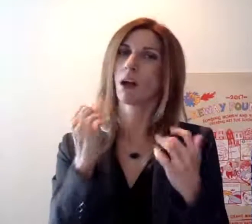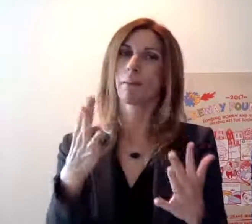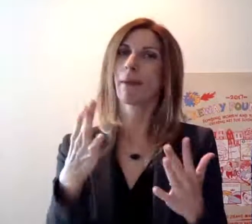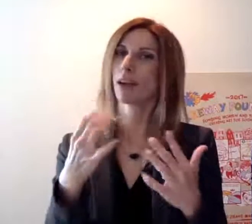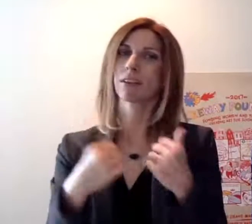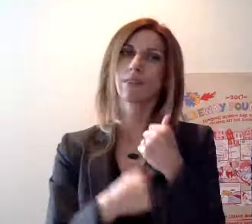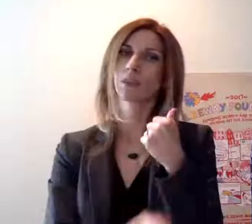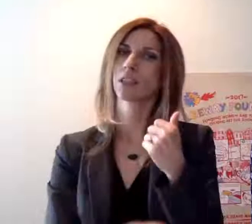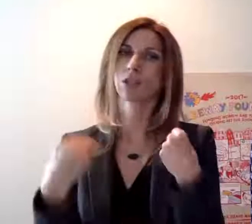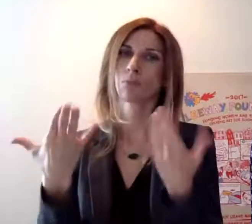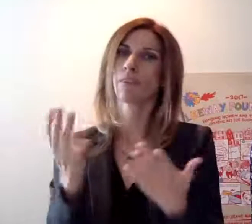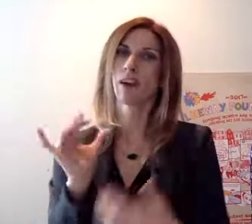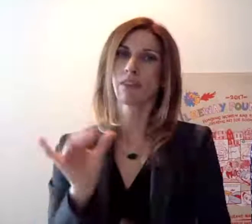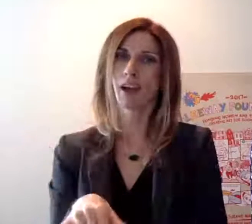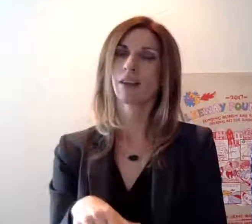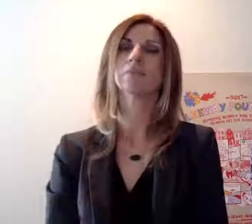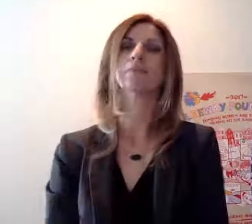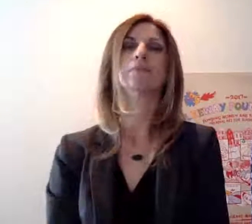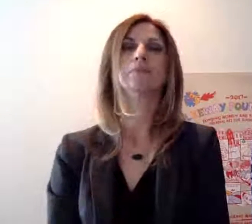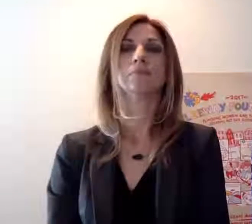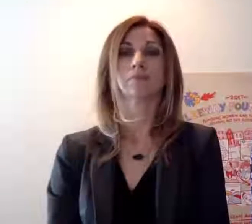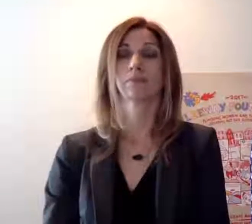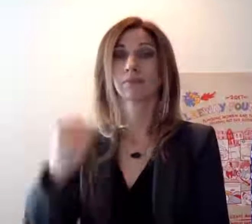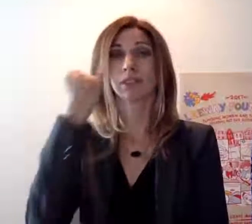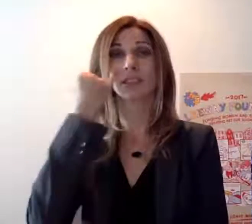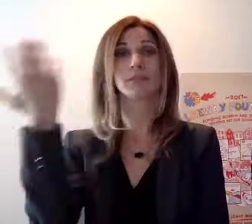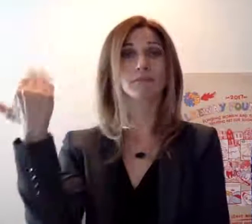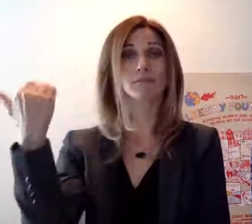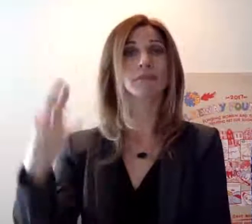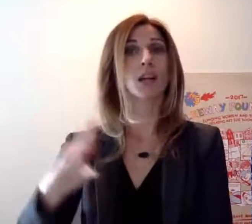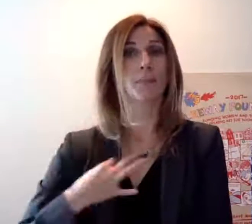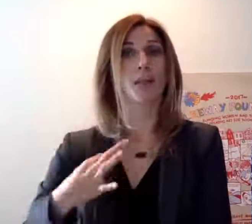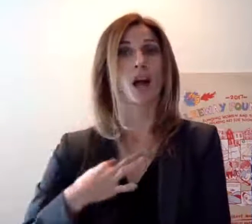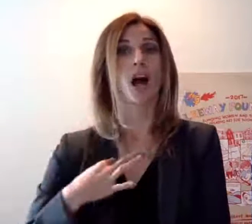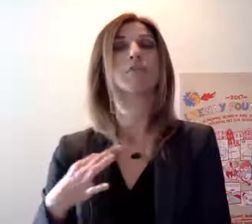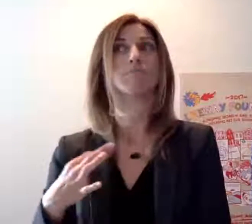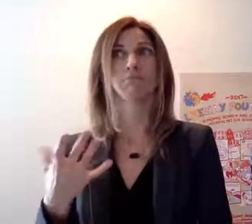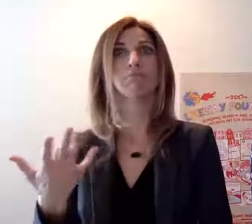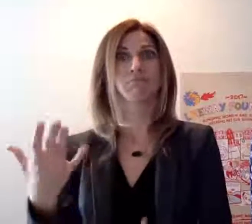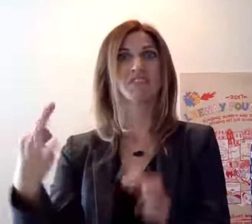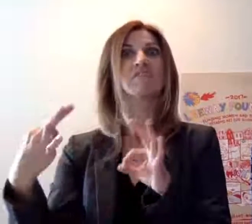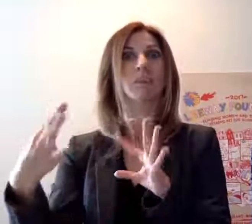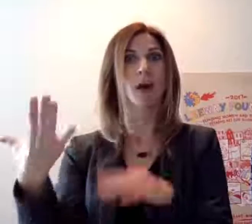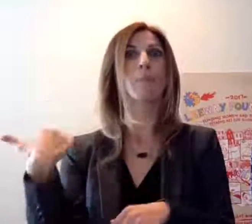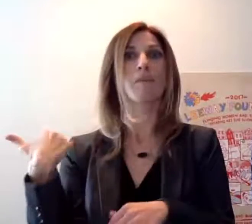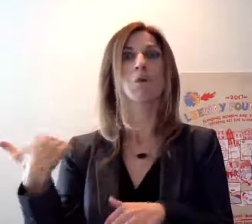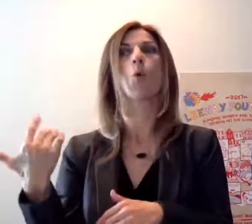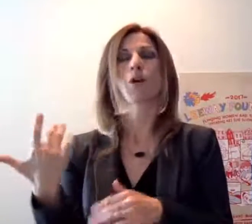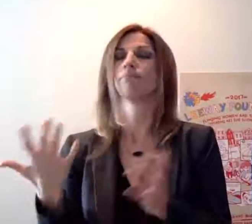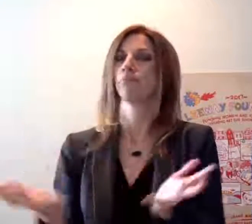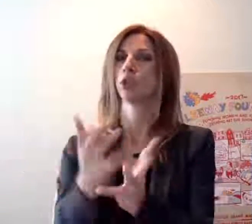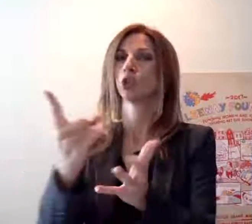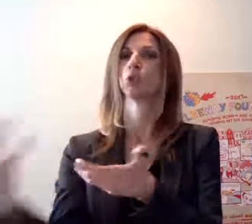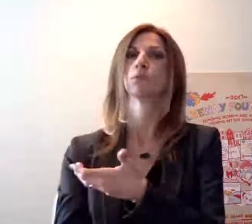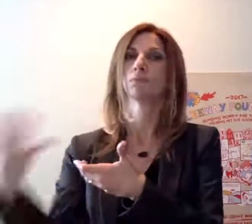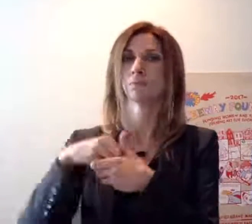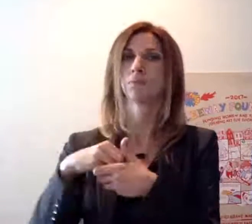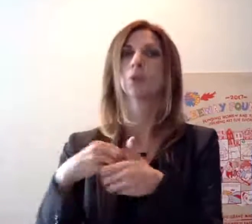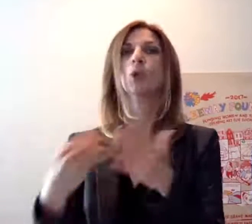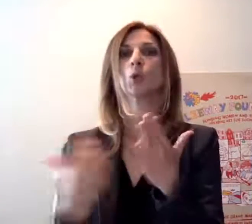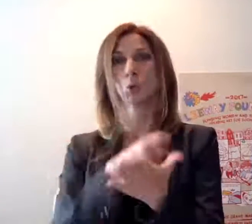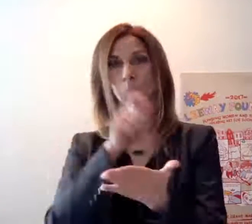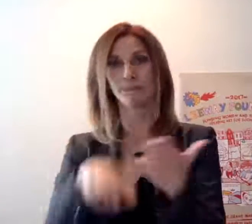foundations provide. And if you have applied in the past and gotten feedback, I encourage you to really incorporate that feedback in this new